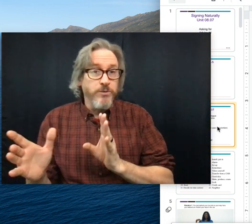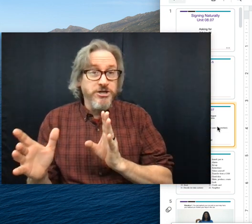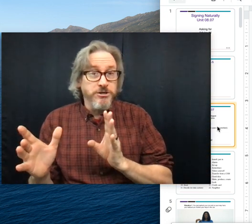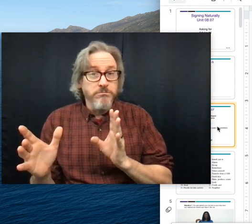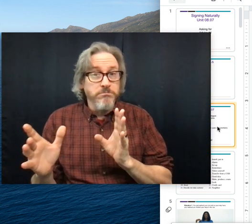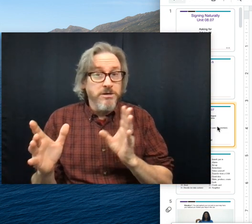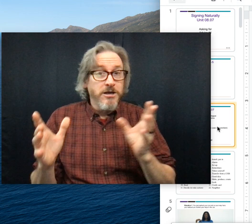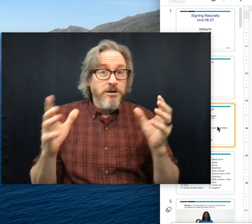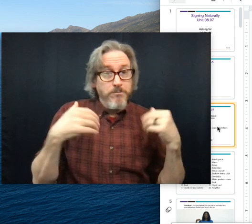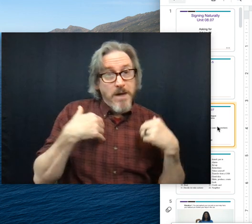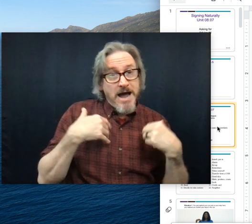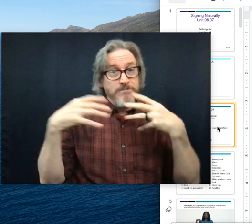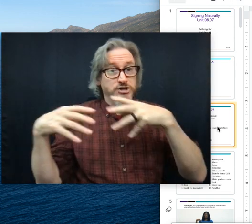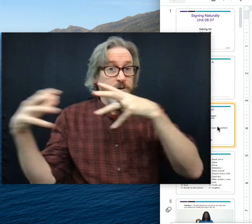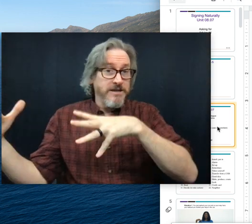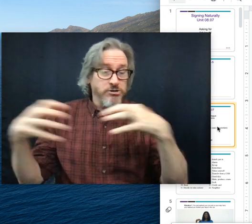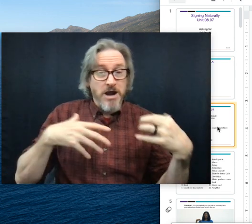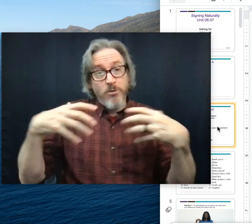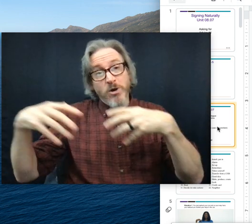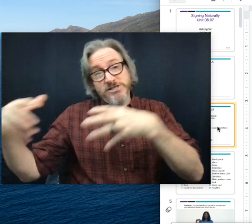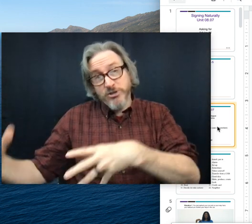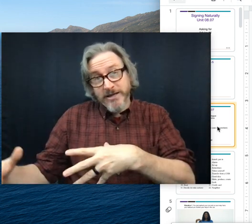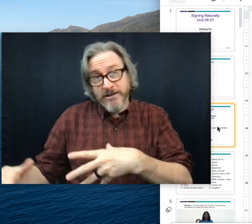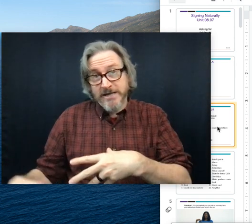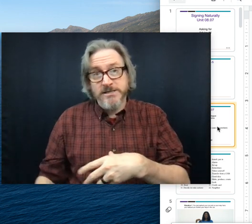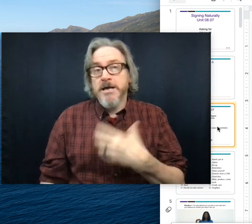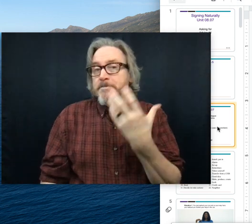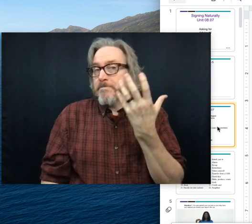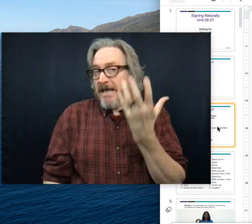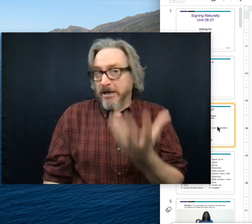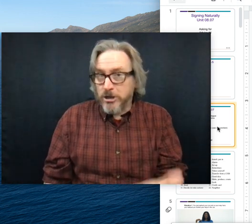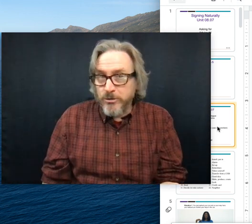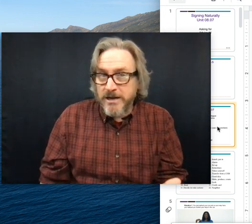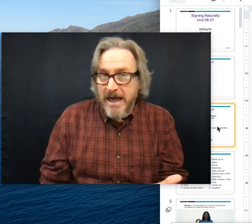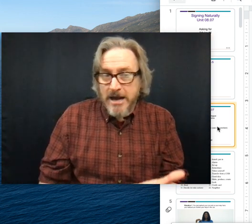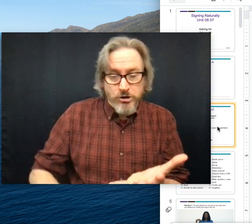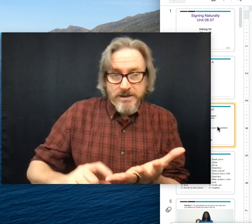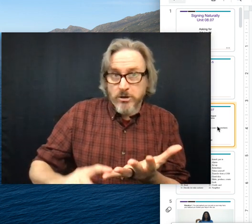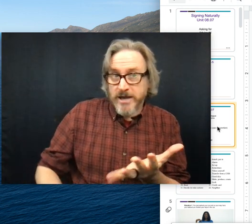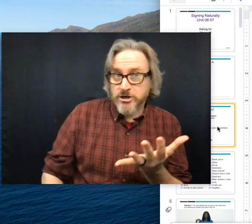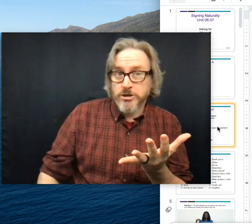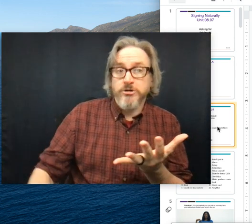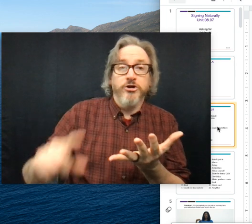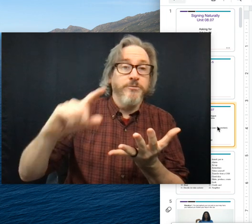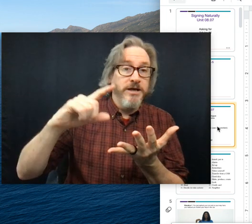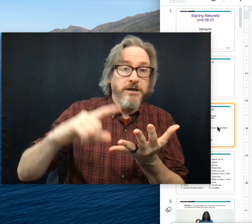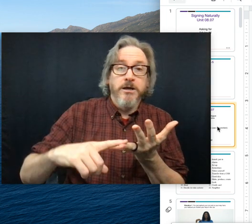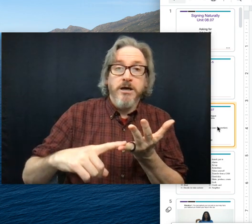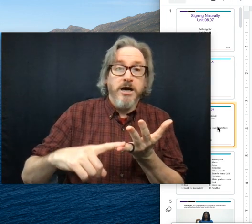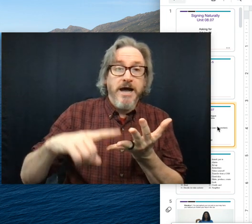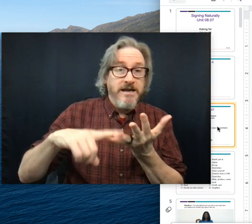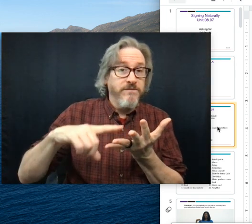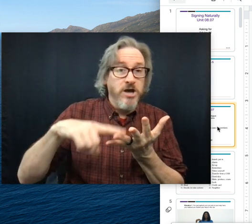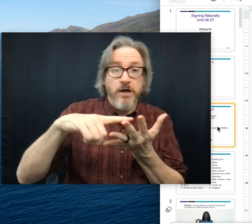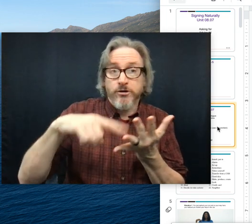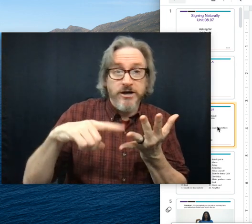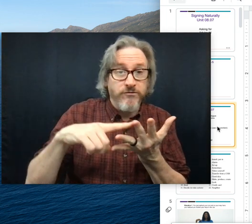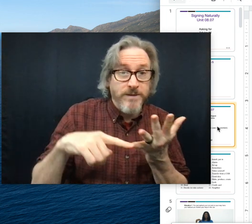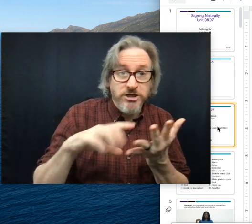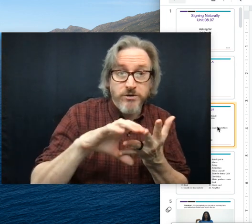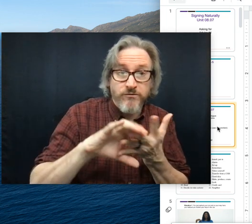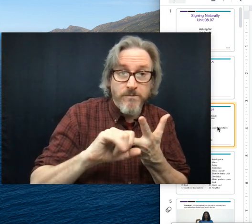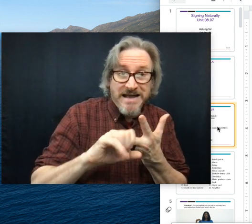the situation. I'm doing this, or I was doing this. Included in that could be location, could be any of the